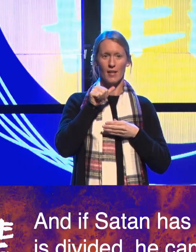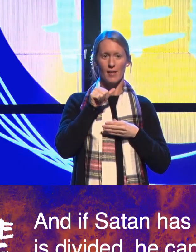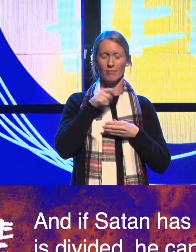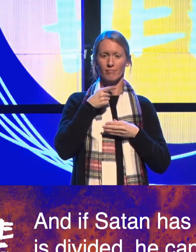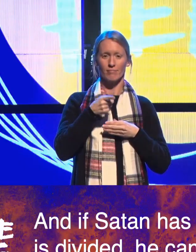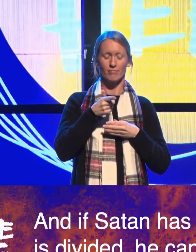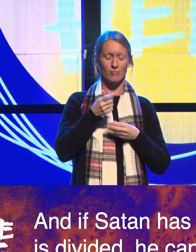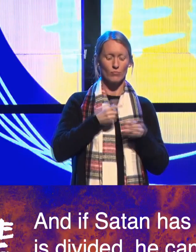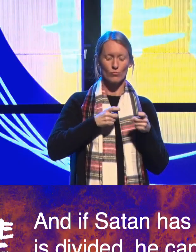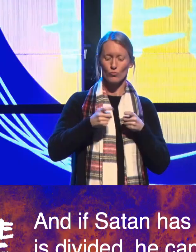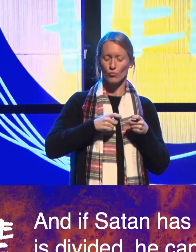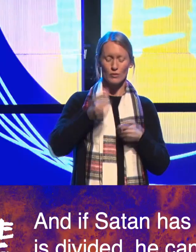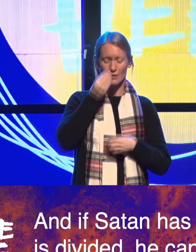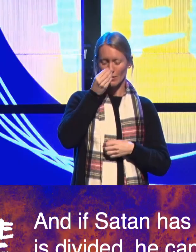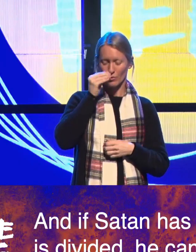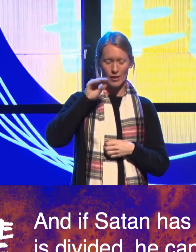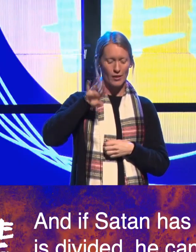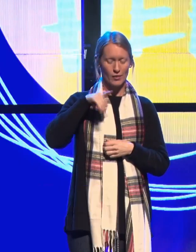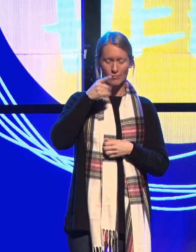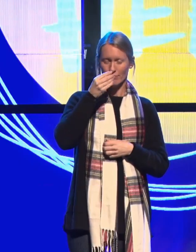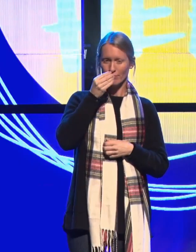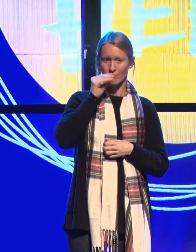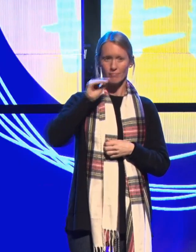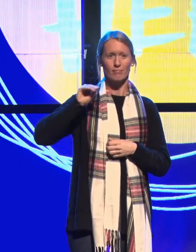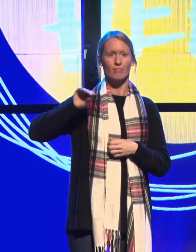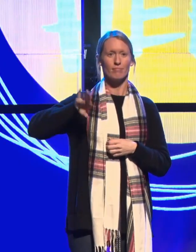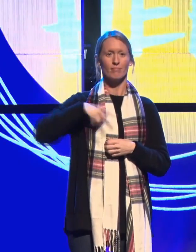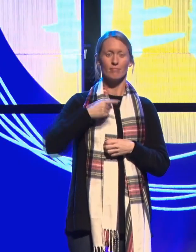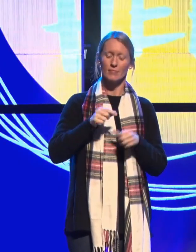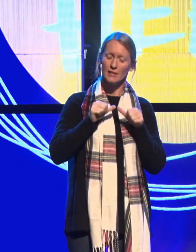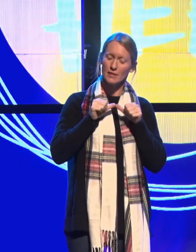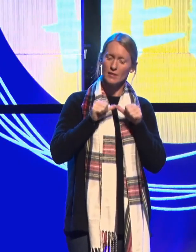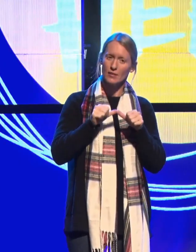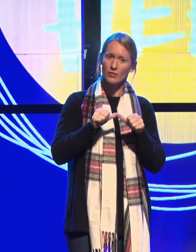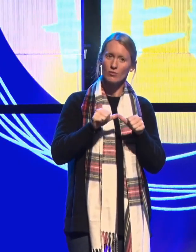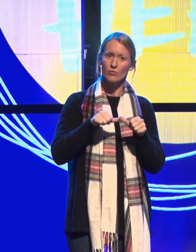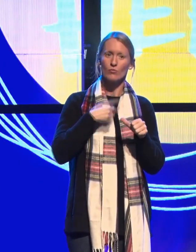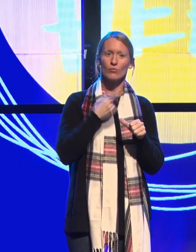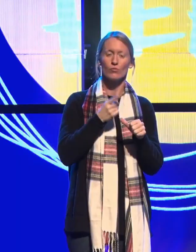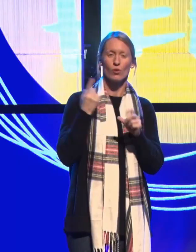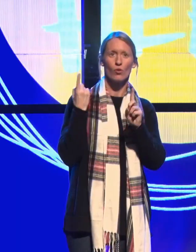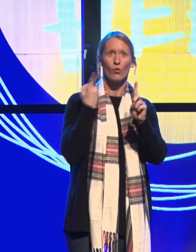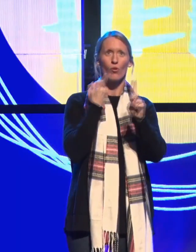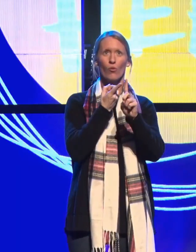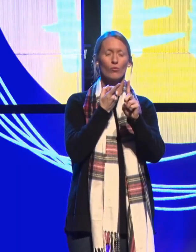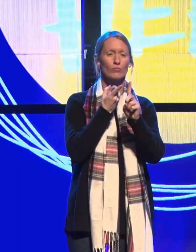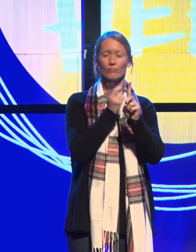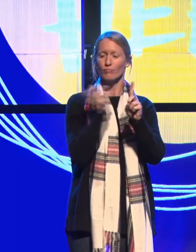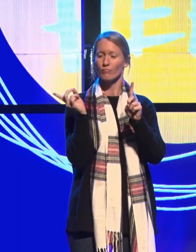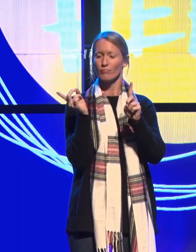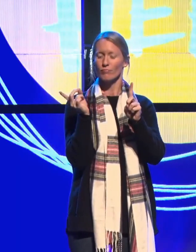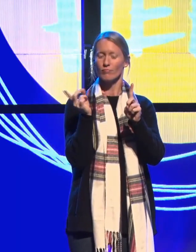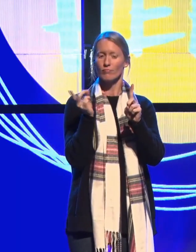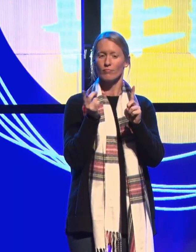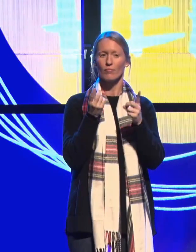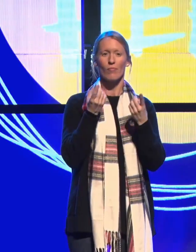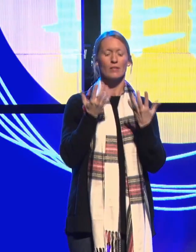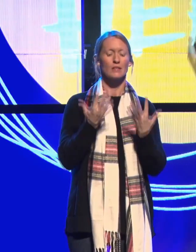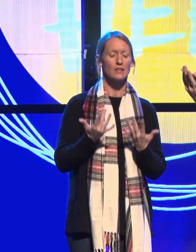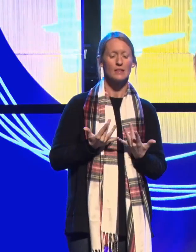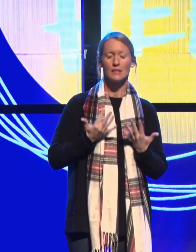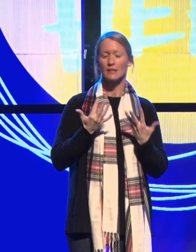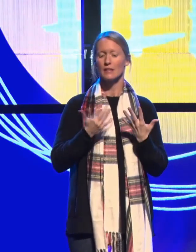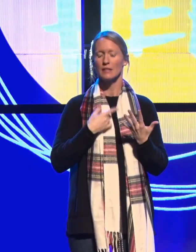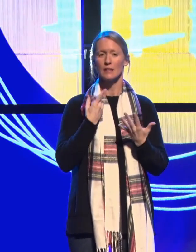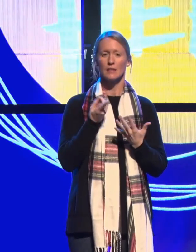engage in that continually move us away from our goals. Because if we're just sitting around waiting for that evil to go away, for that